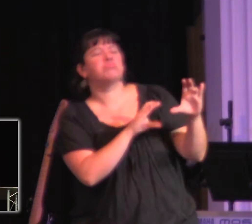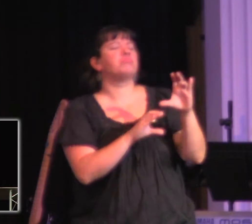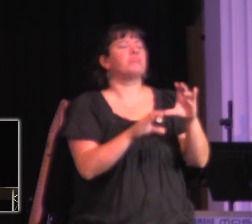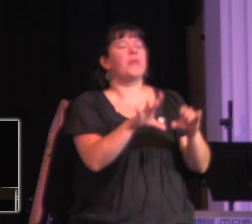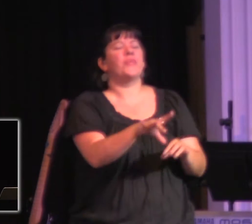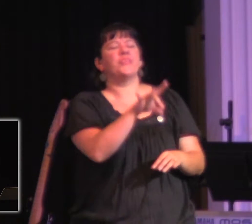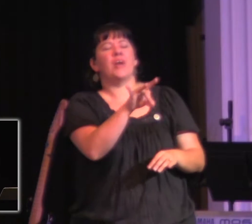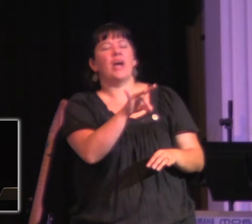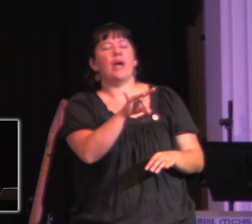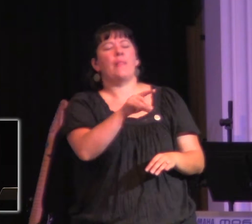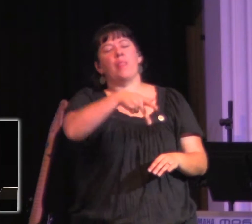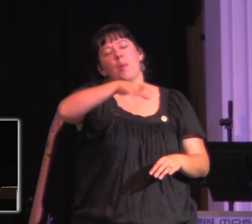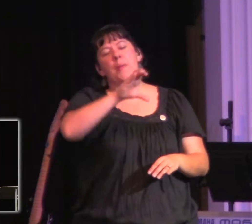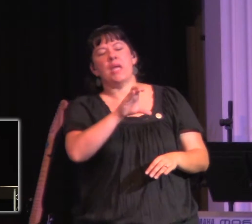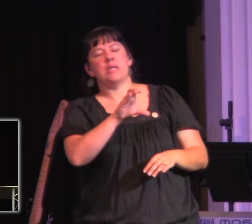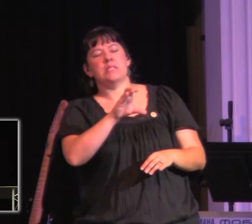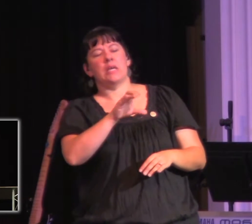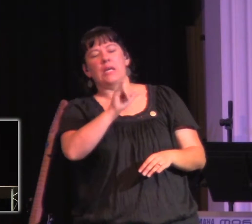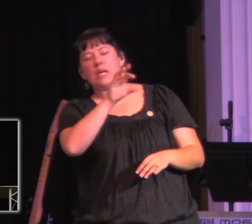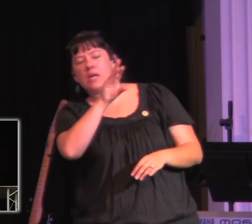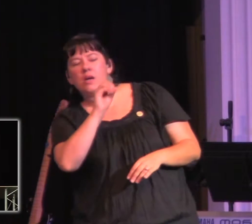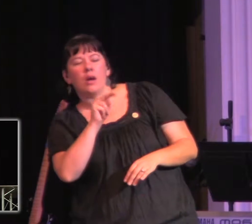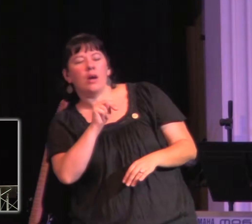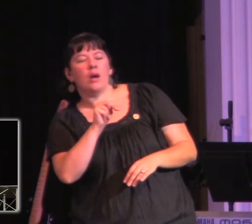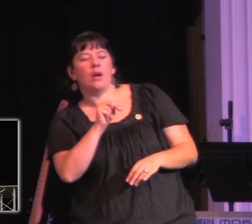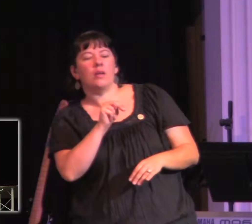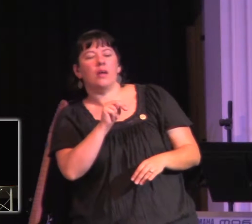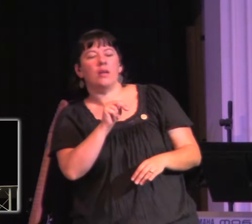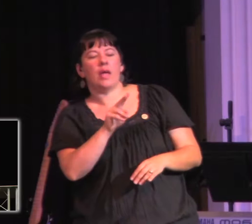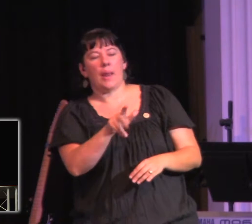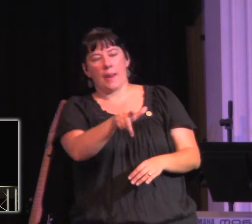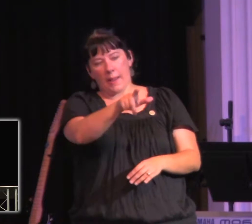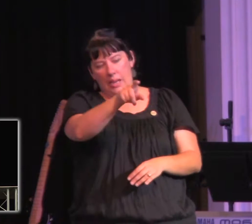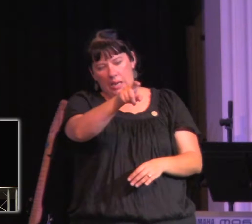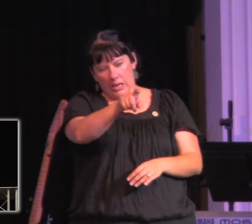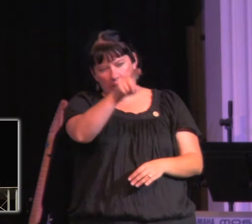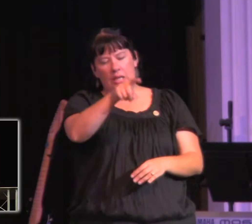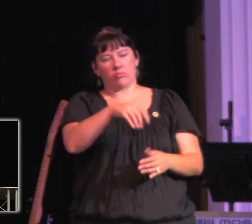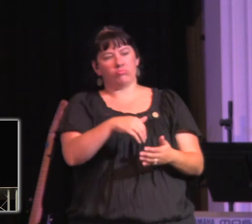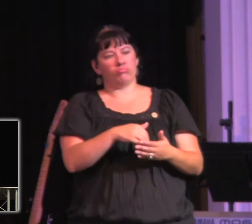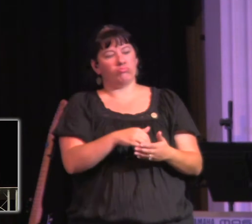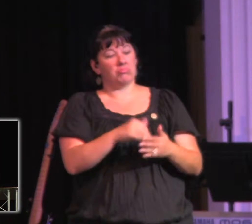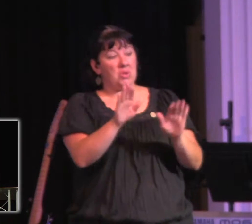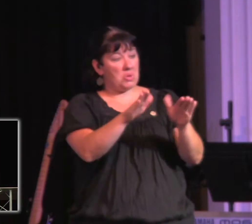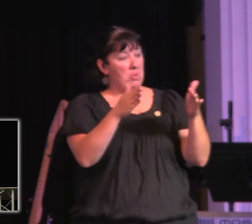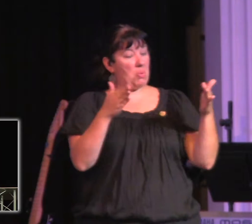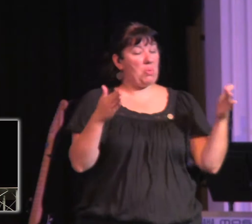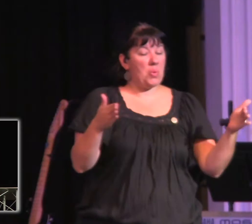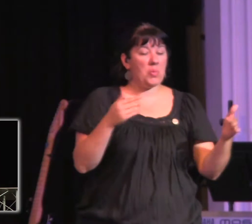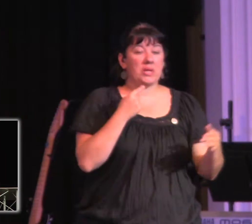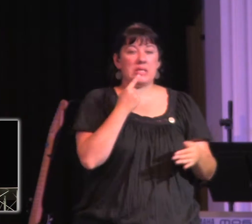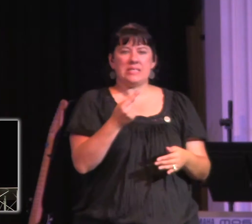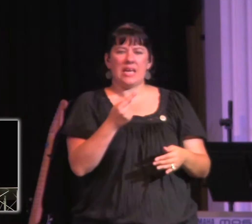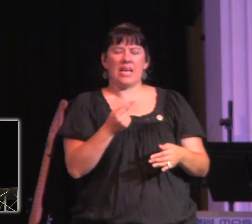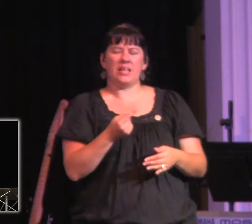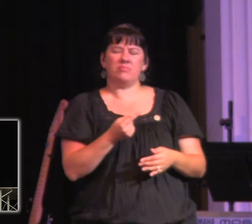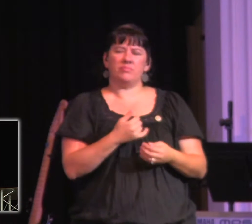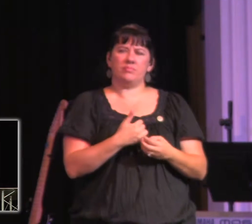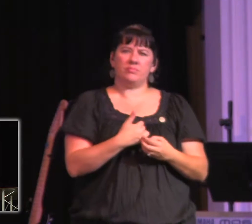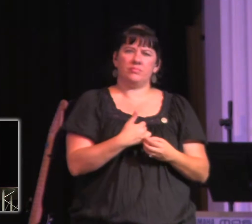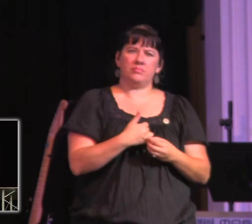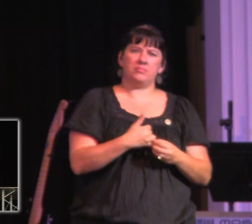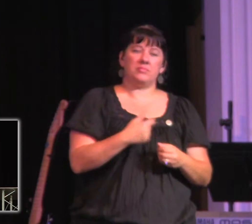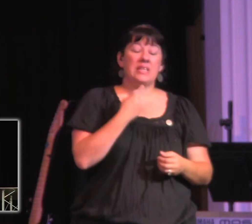icon and clicked on it and opened it up. And it said, if you need to, you know, refresh or restart or forgot exactly what the word